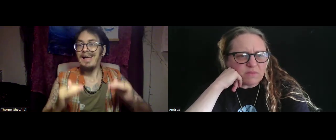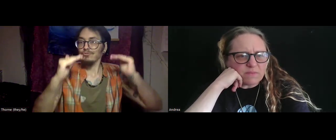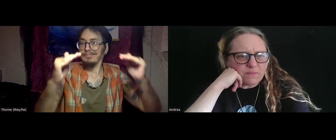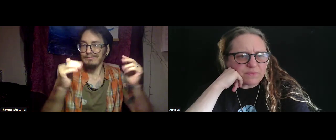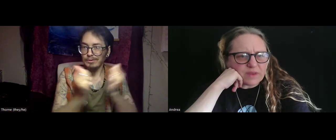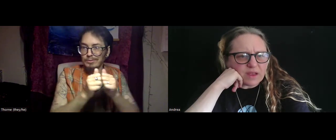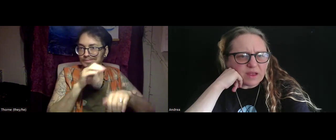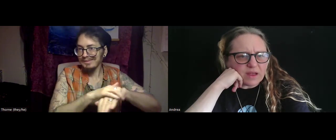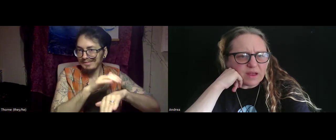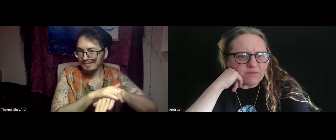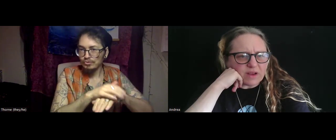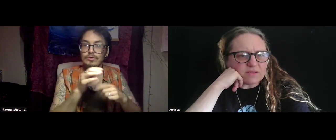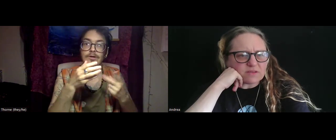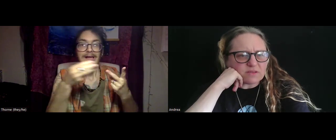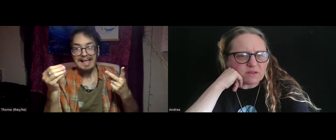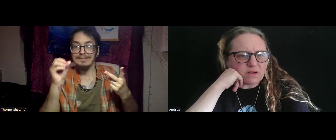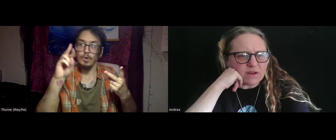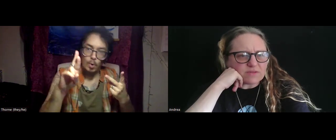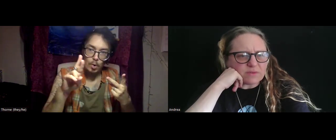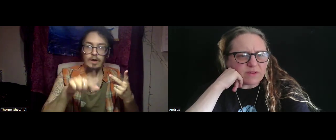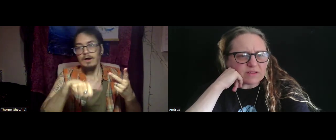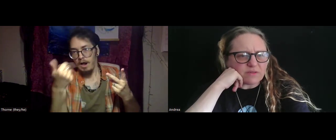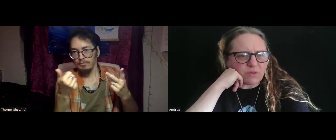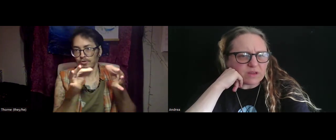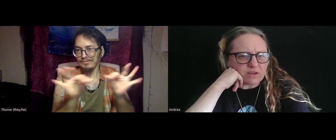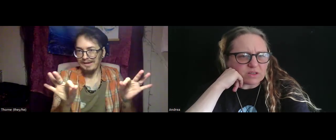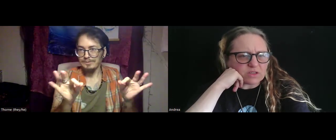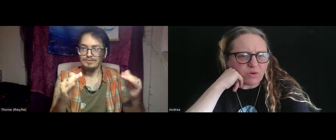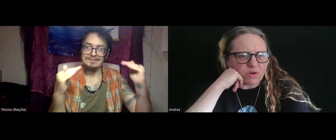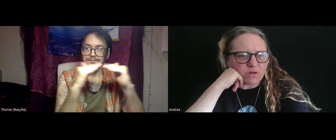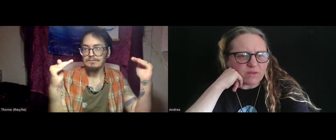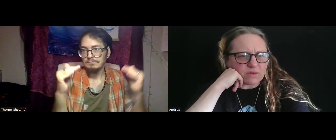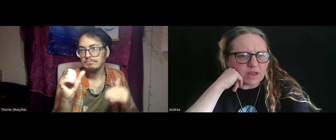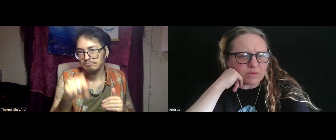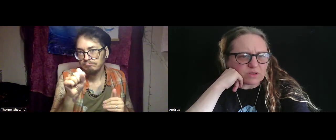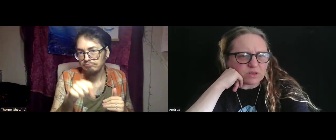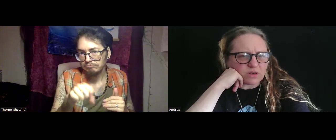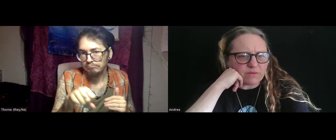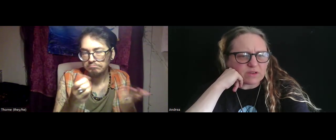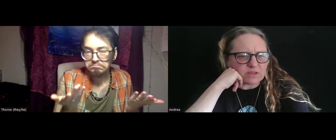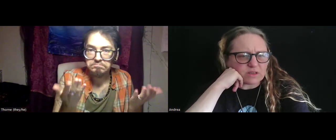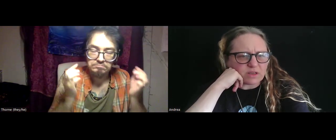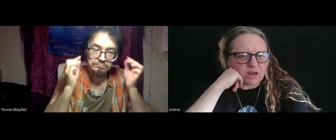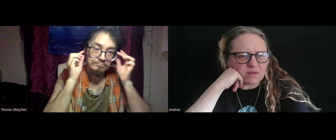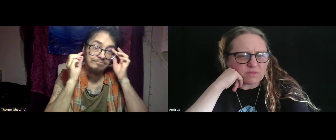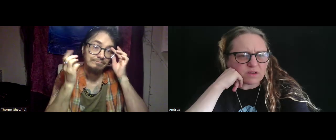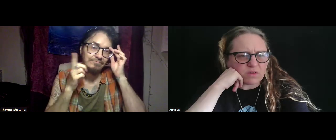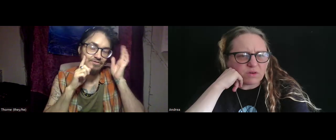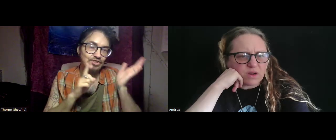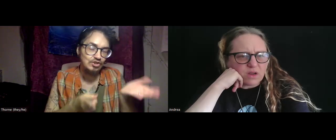Some advanced, I have some advanced level with English or other language equivalency. So